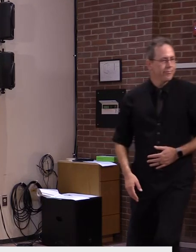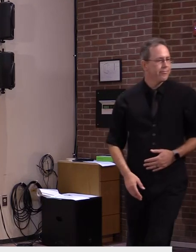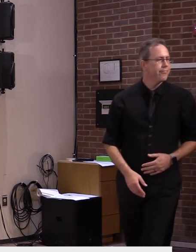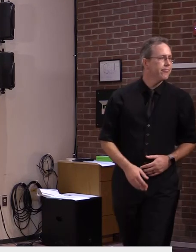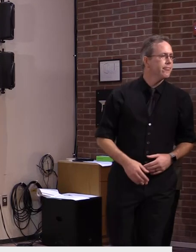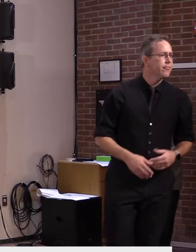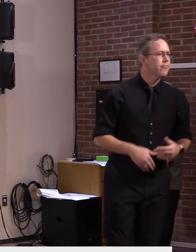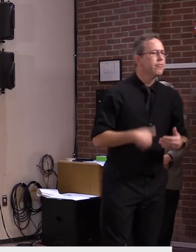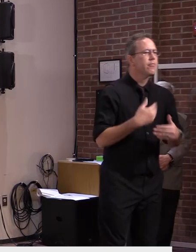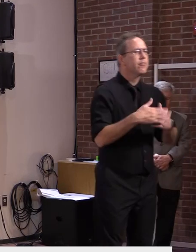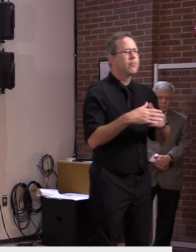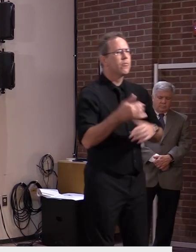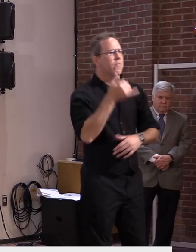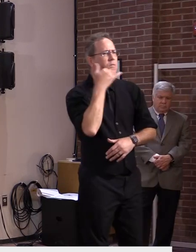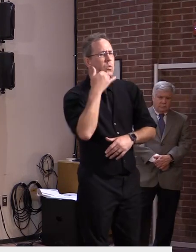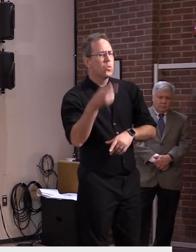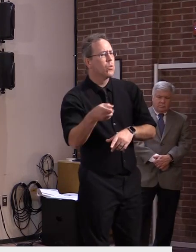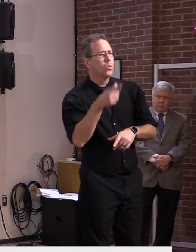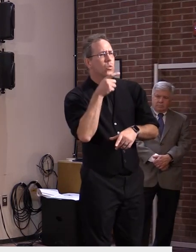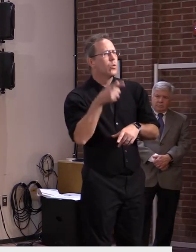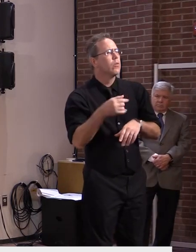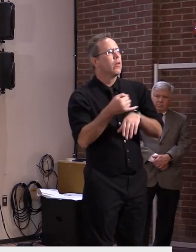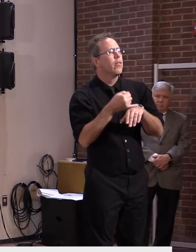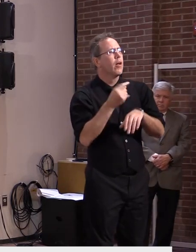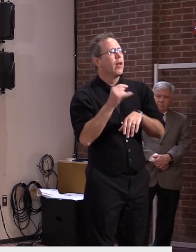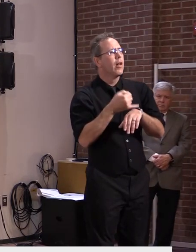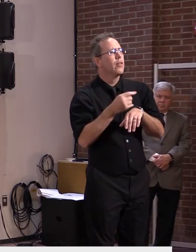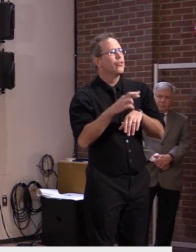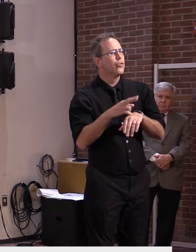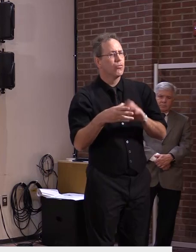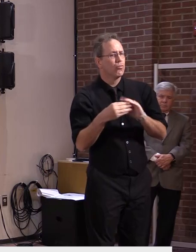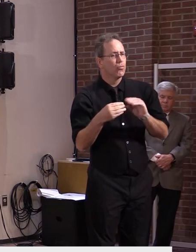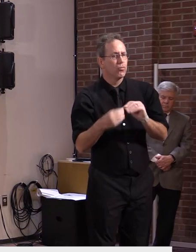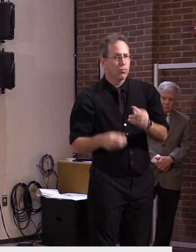Thanks, Jason. Commissioner Pichek,